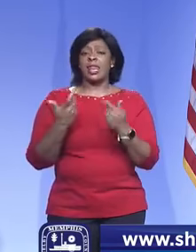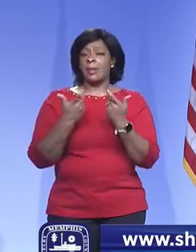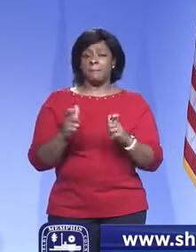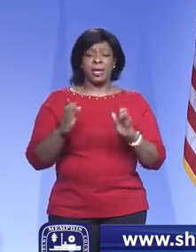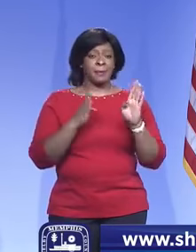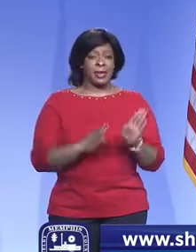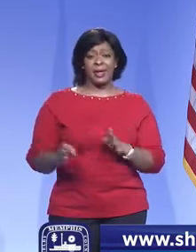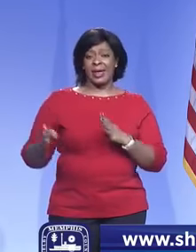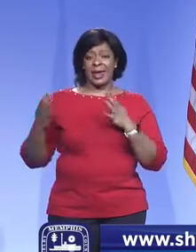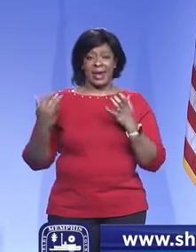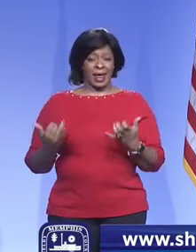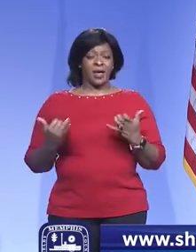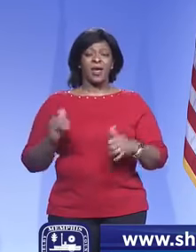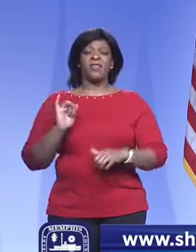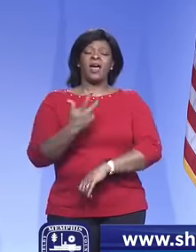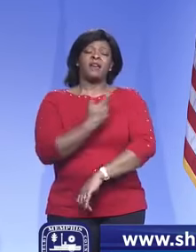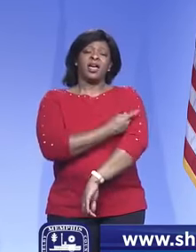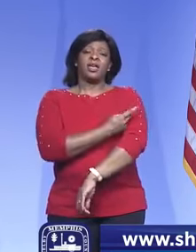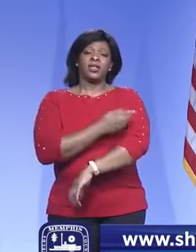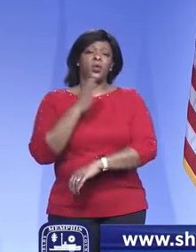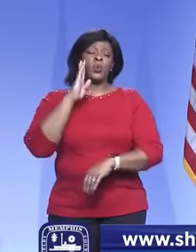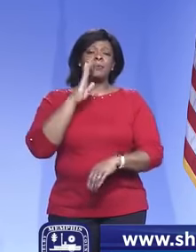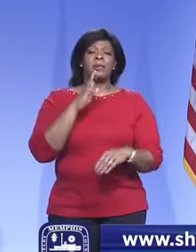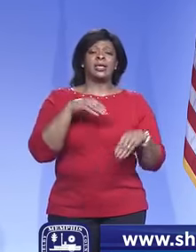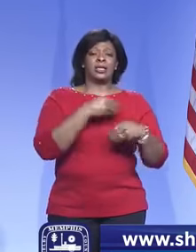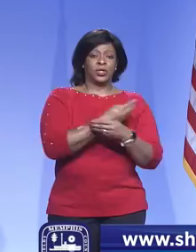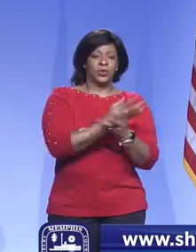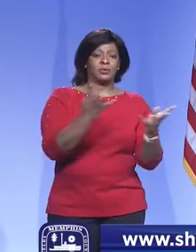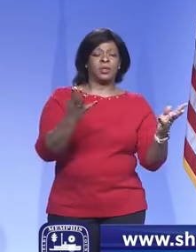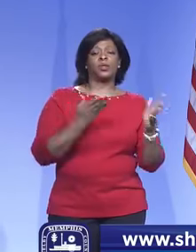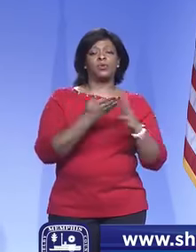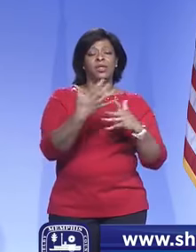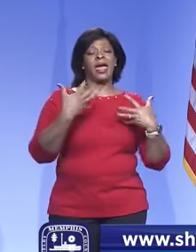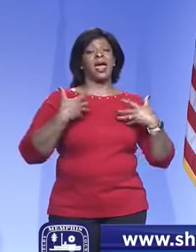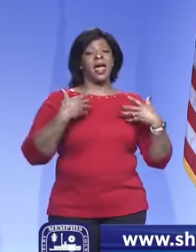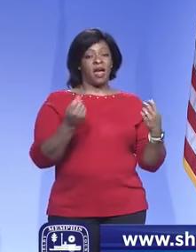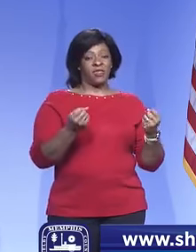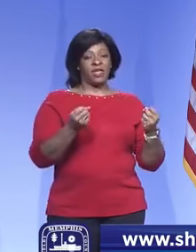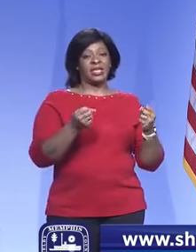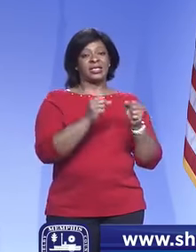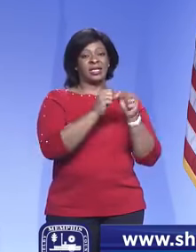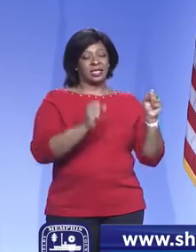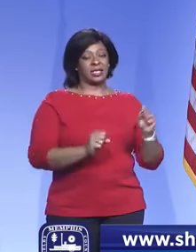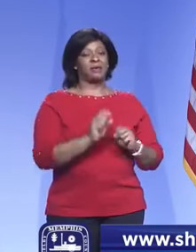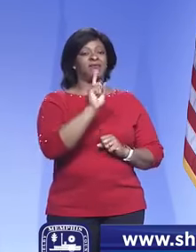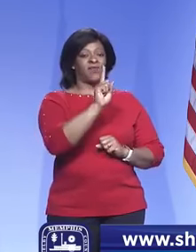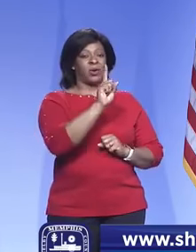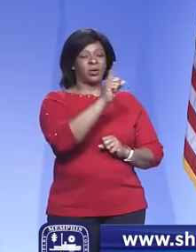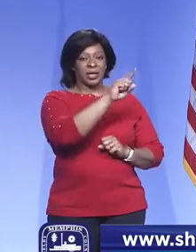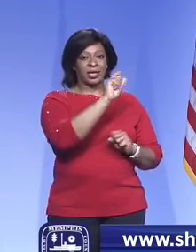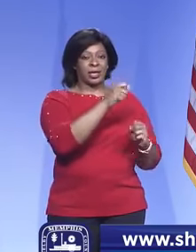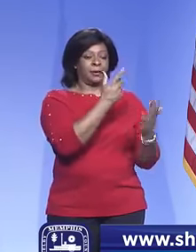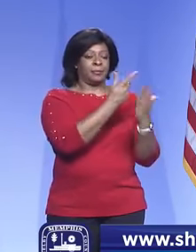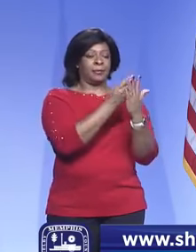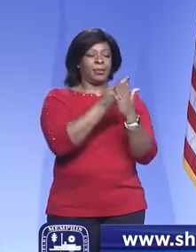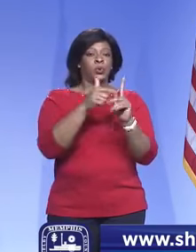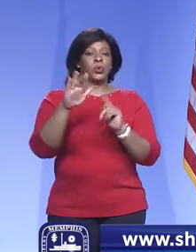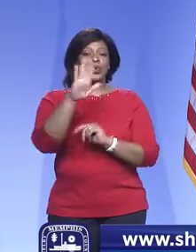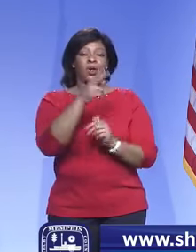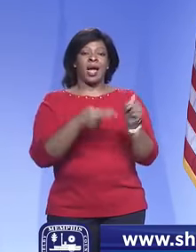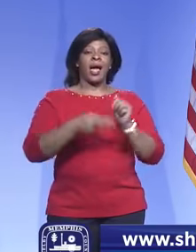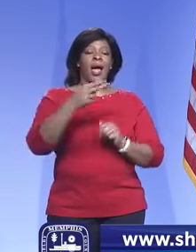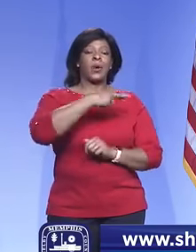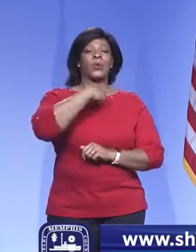plan is that the vaccine will be distributed through healthcare systems so they can administer it to their own